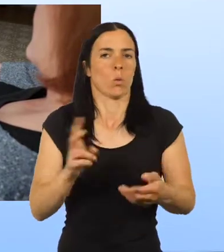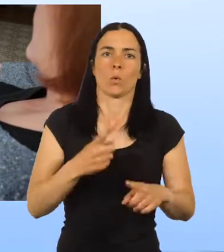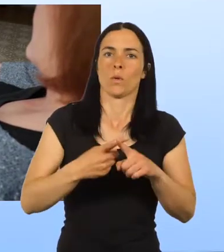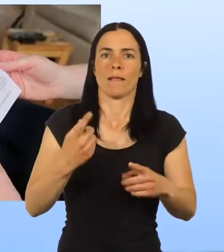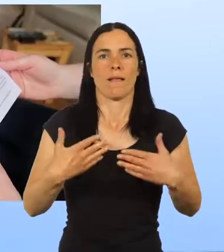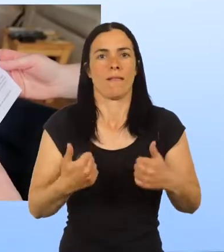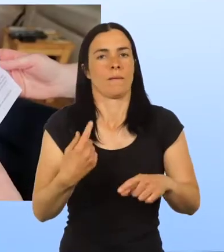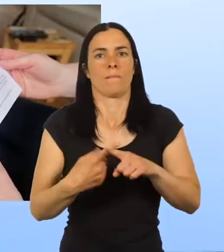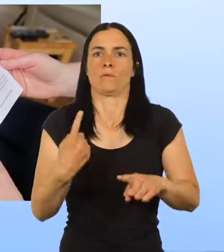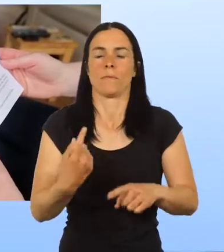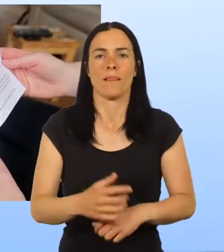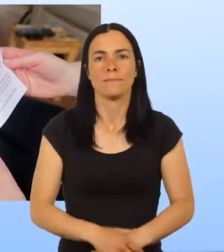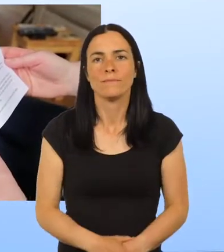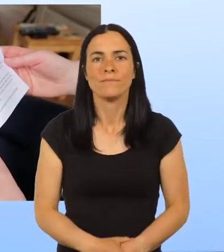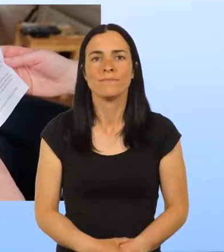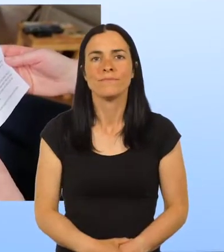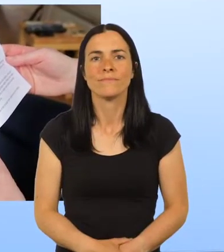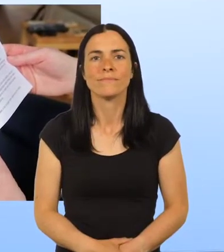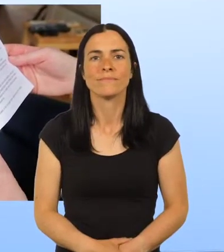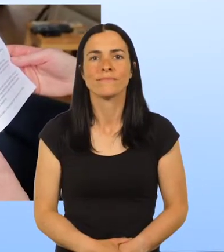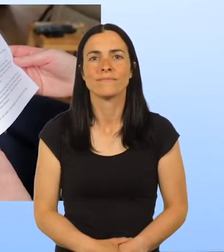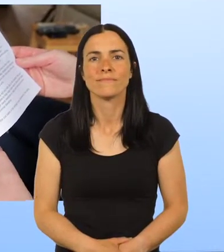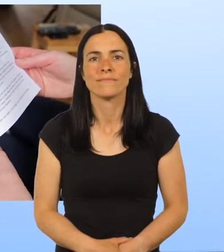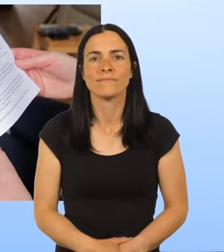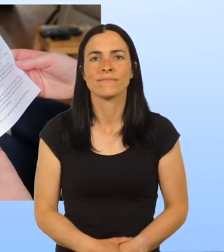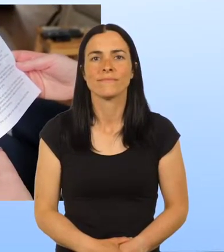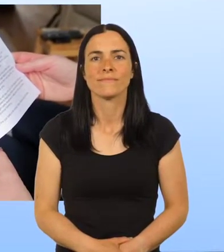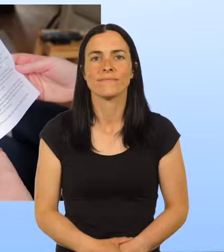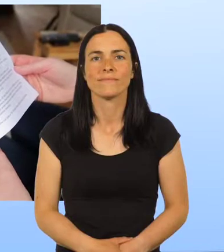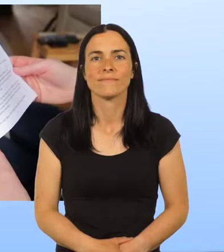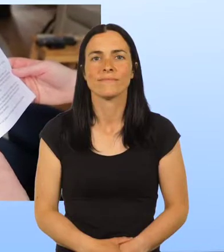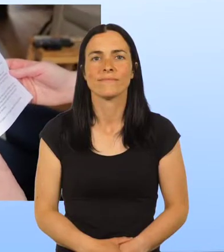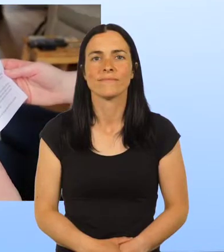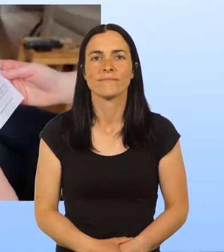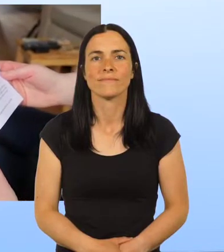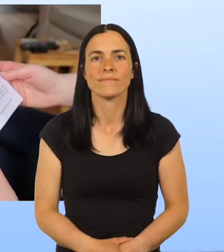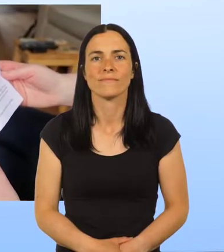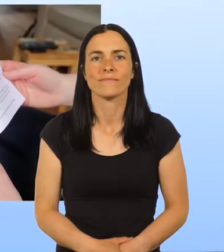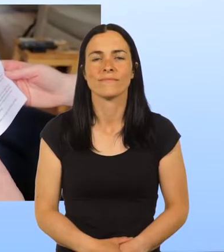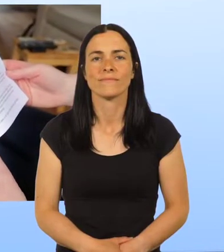recovery. This helps you to get back to your normal health as quickly as possible.